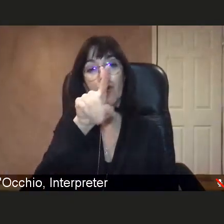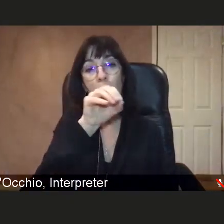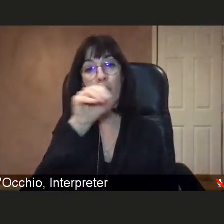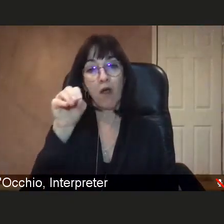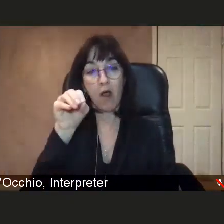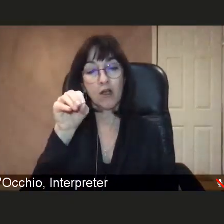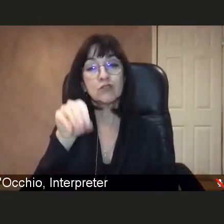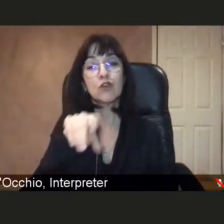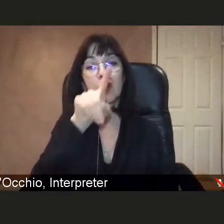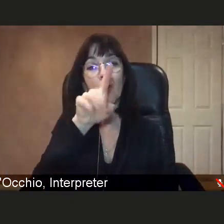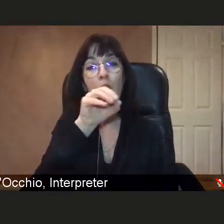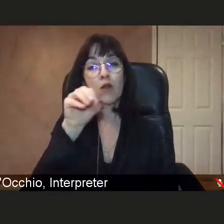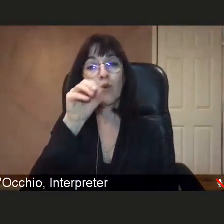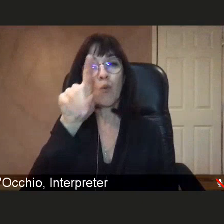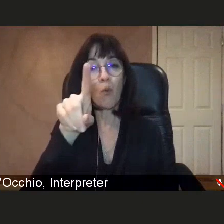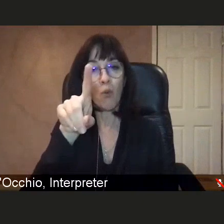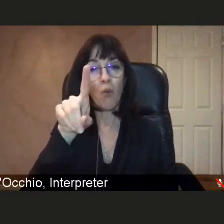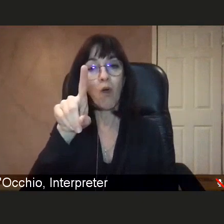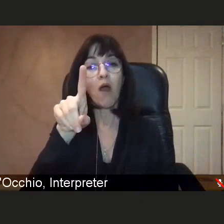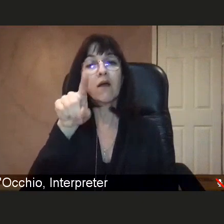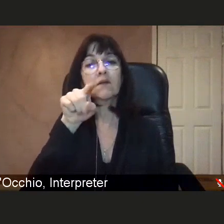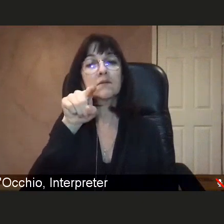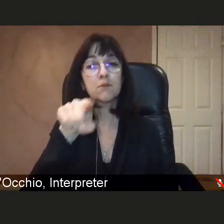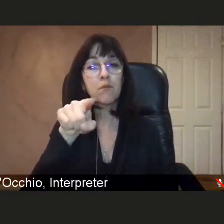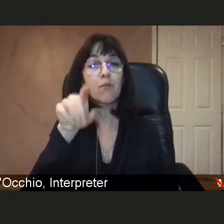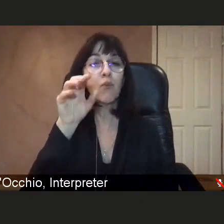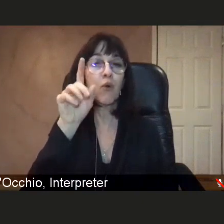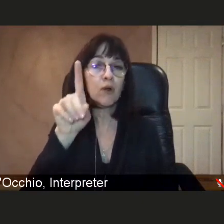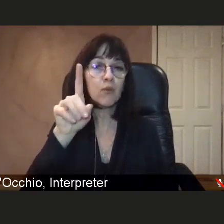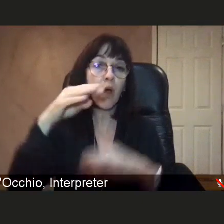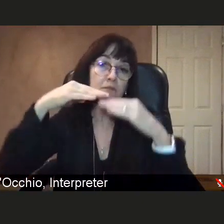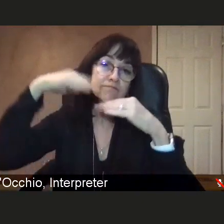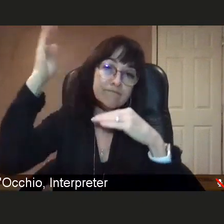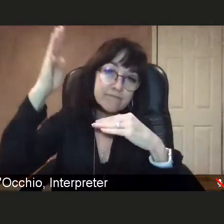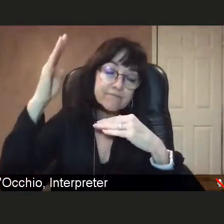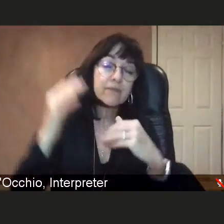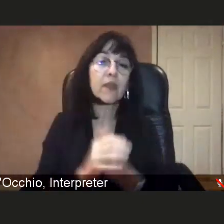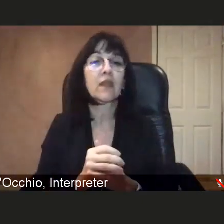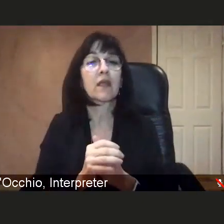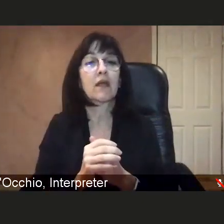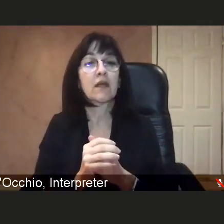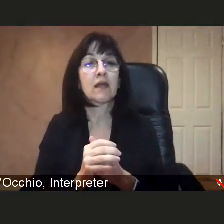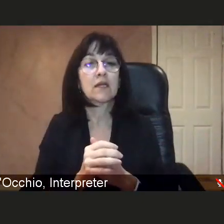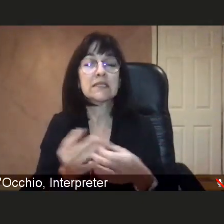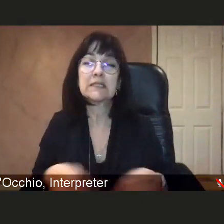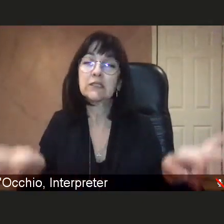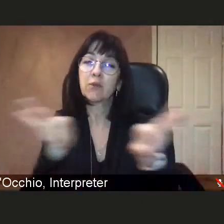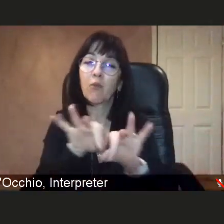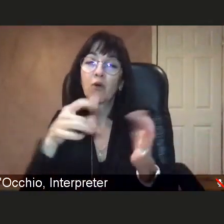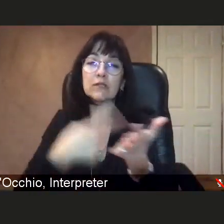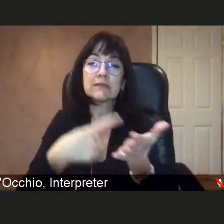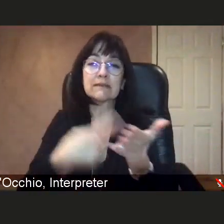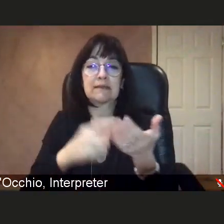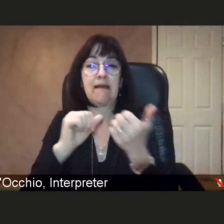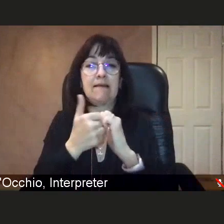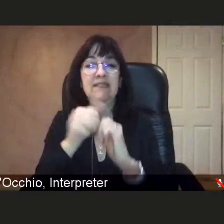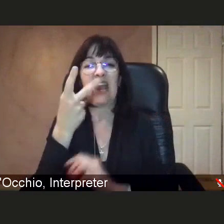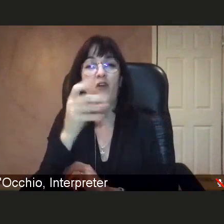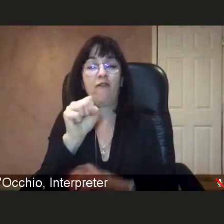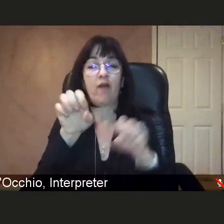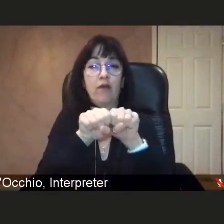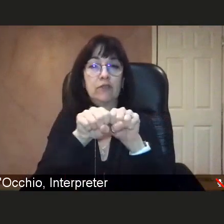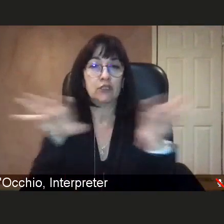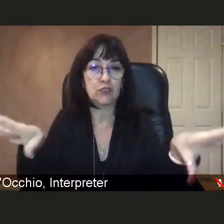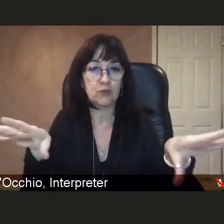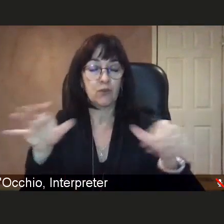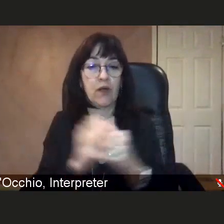it's important to realize that. It's important to discuss how this virus is spread. So this virus is